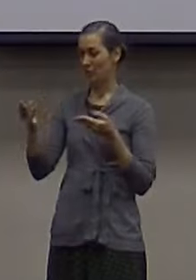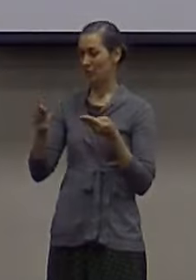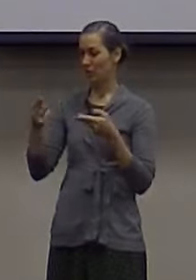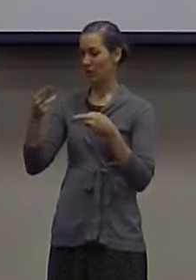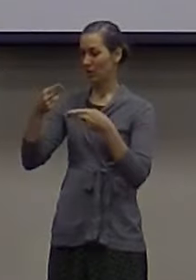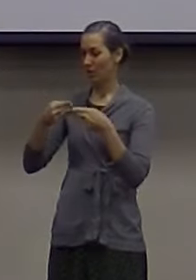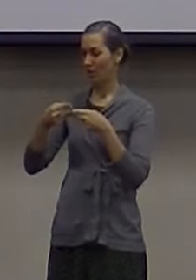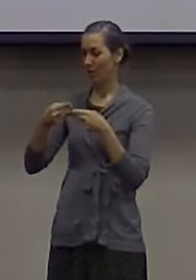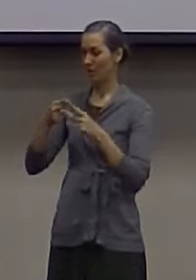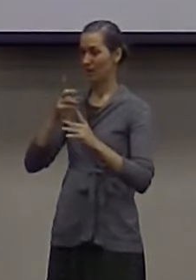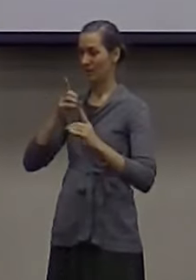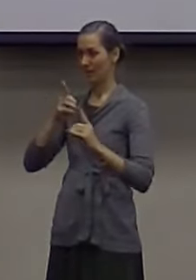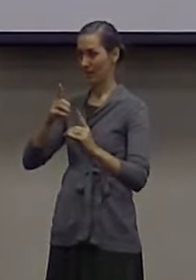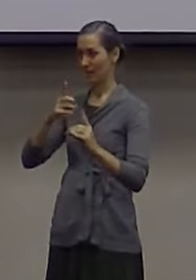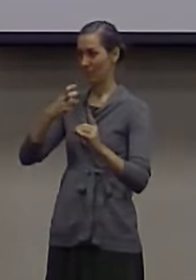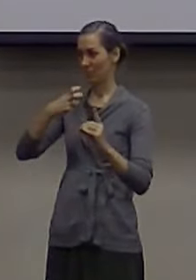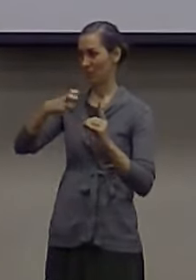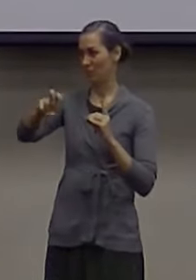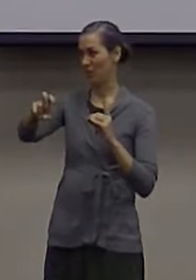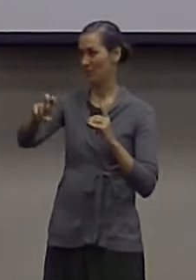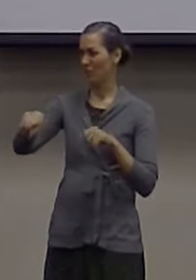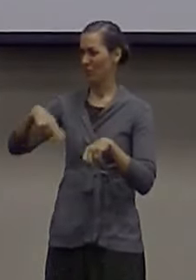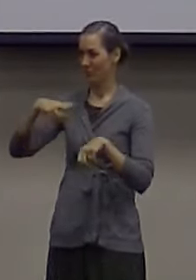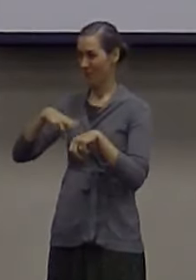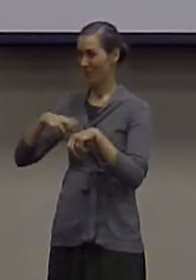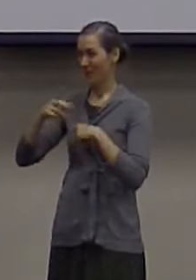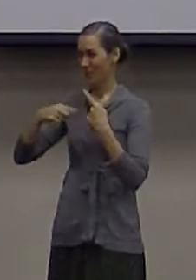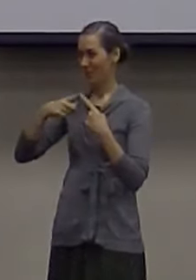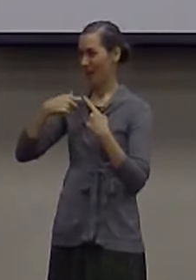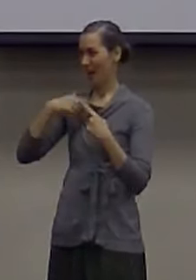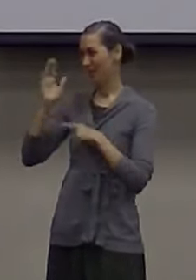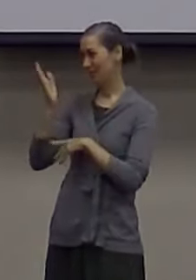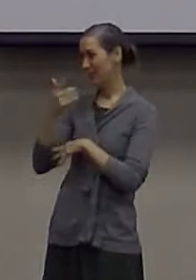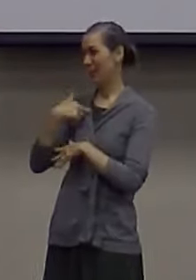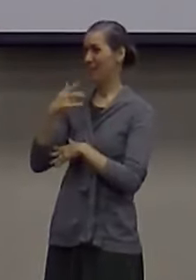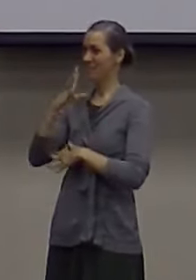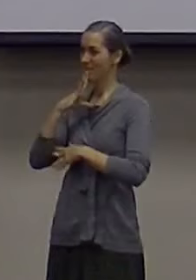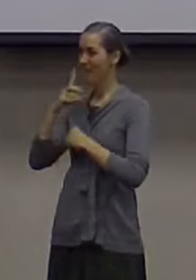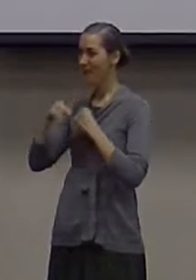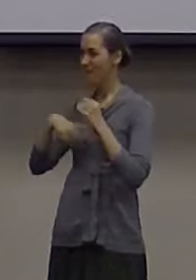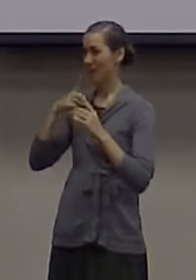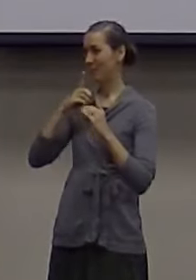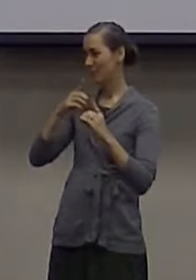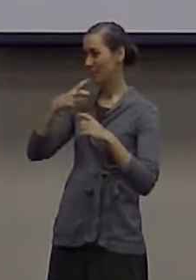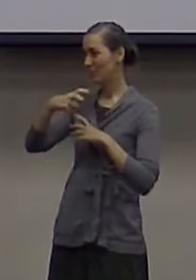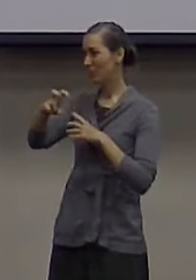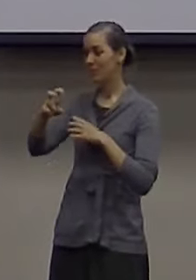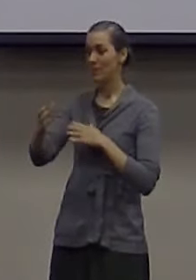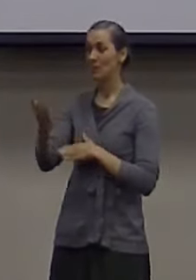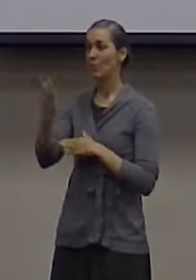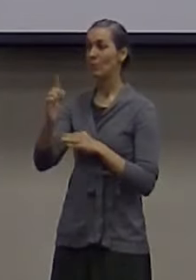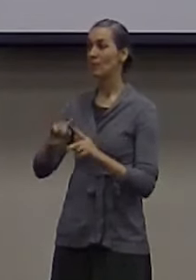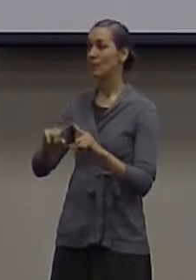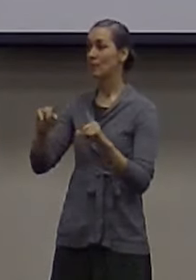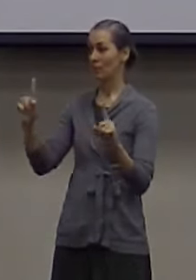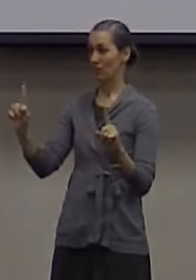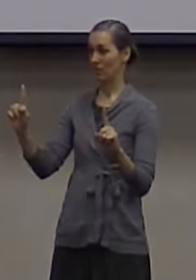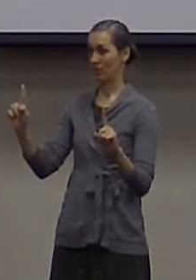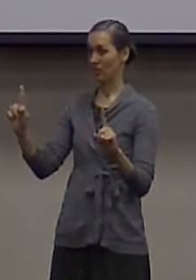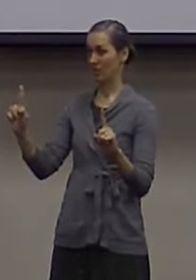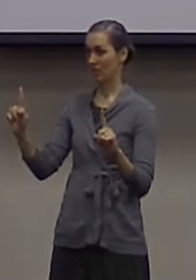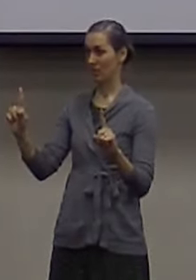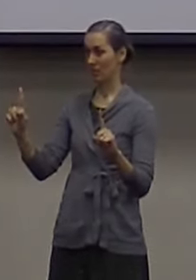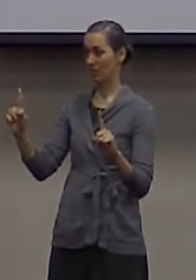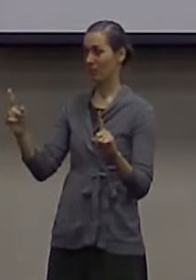come up here, I get to talk about that. But I do want to allude, I'm going to do something different this morning. But I do want to allude to our